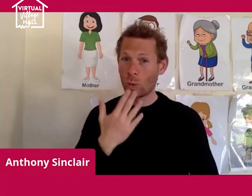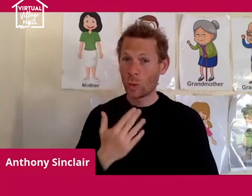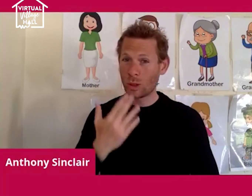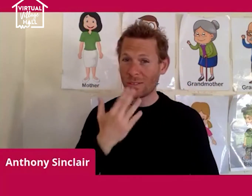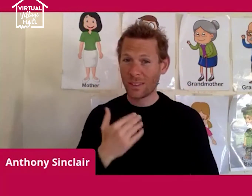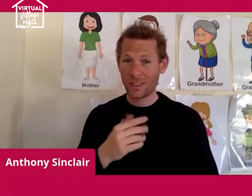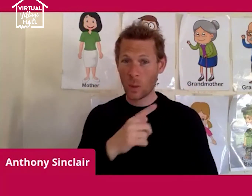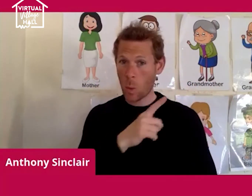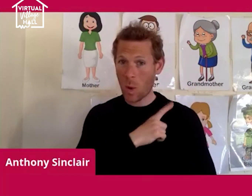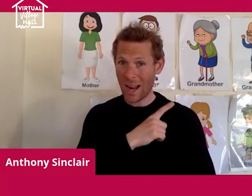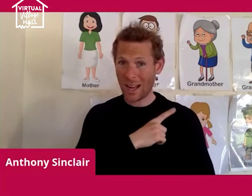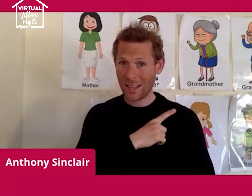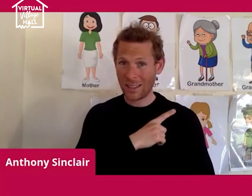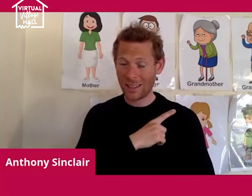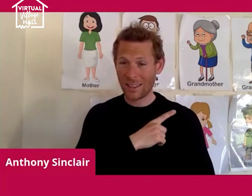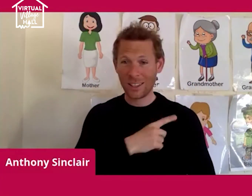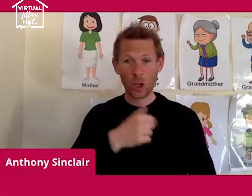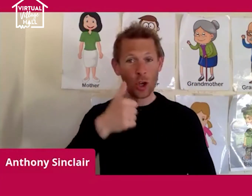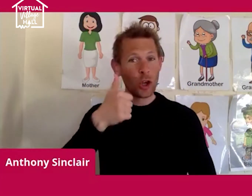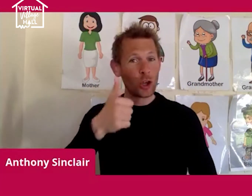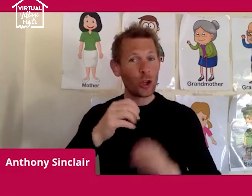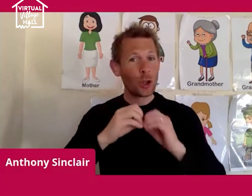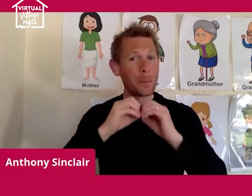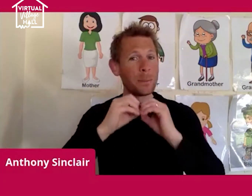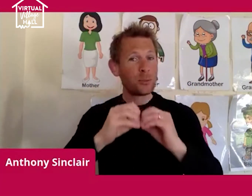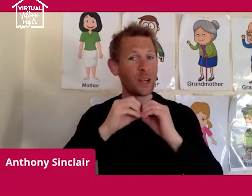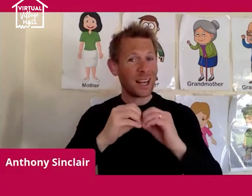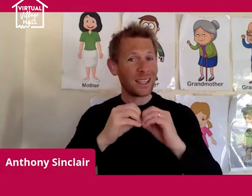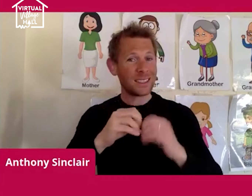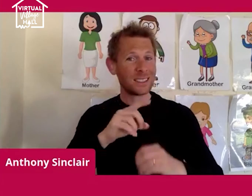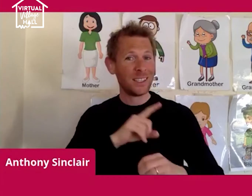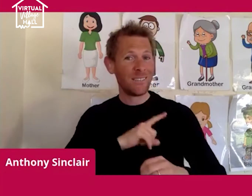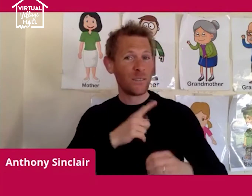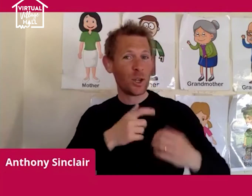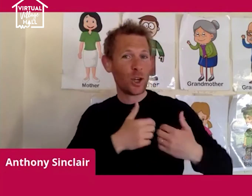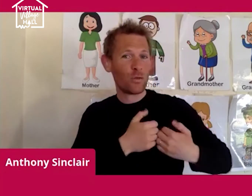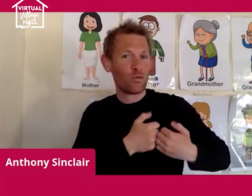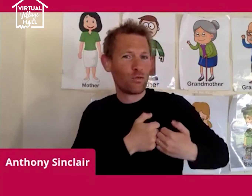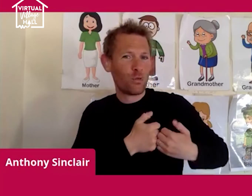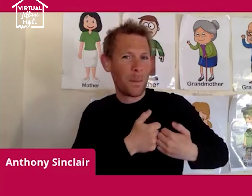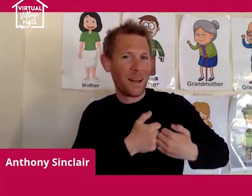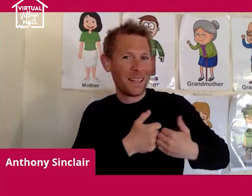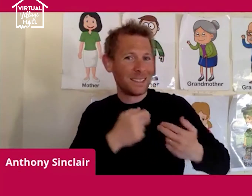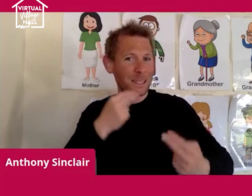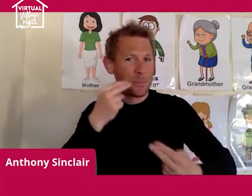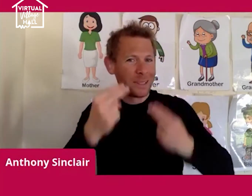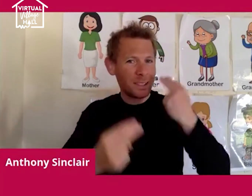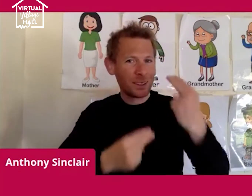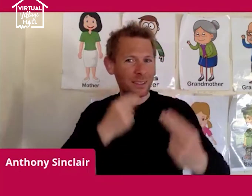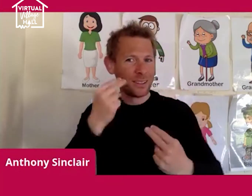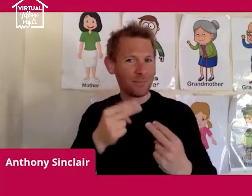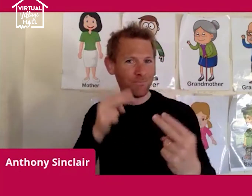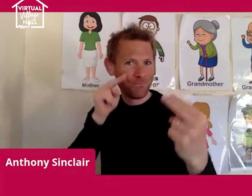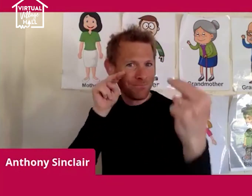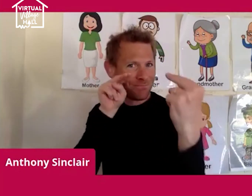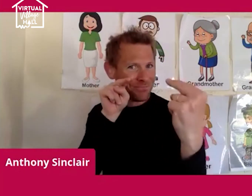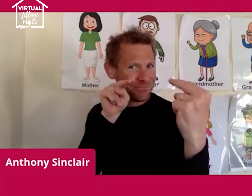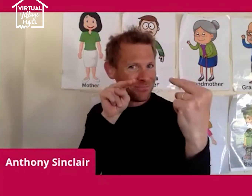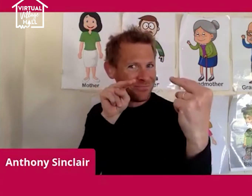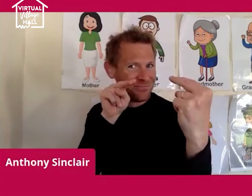Now, eye contact is so useful, and I'll explain why. It's good practice for romantic meals